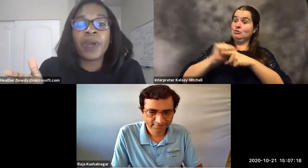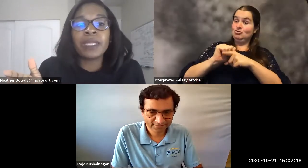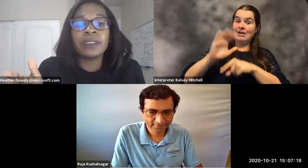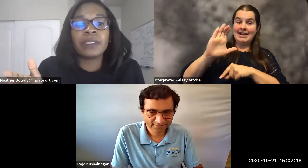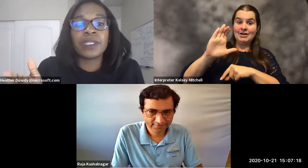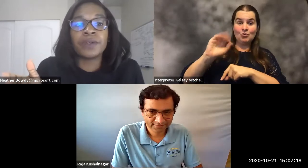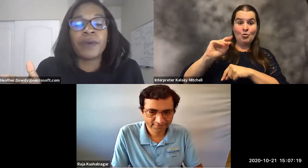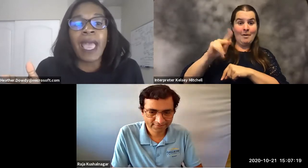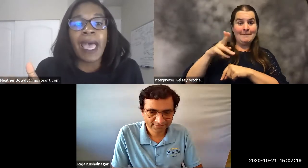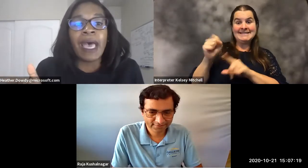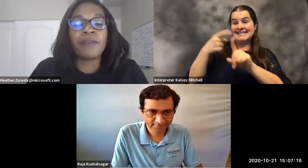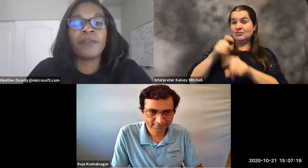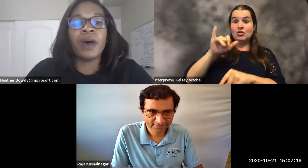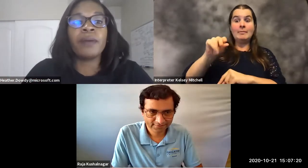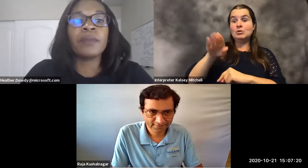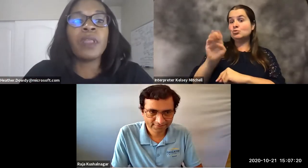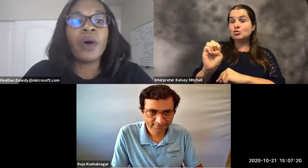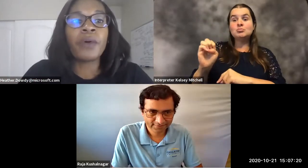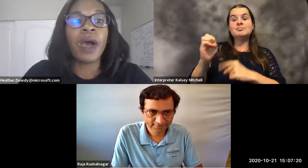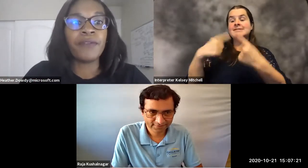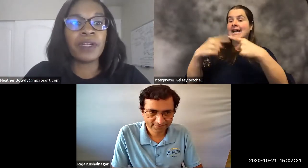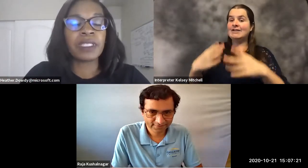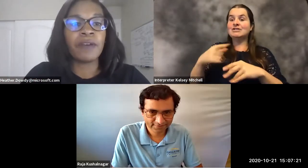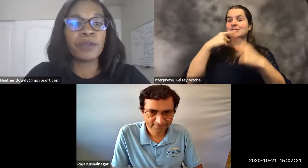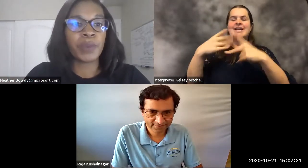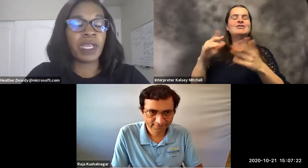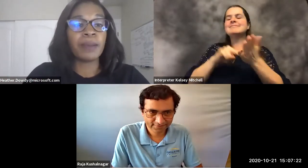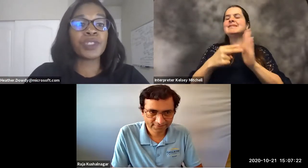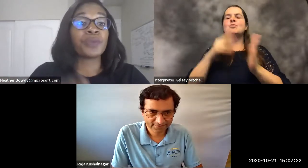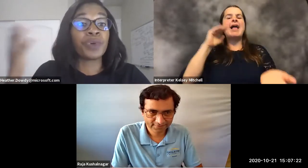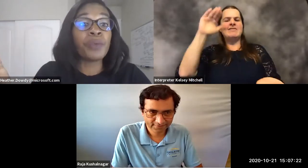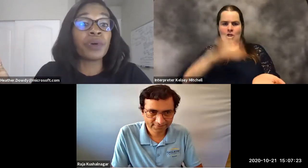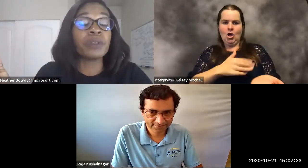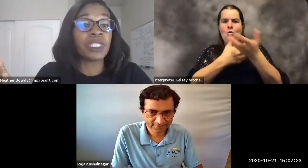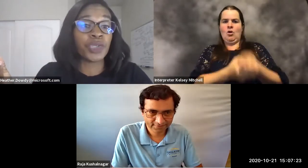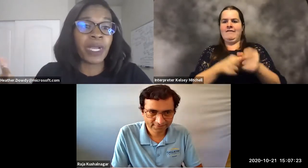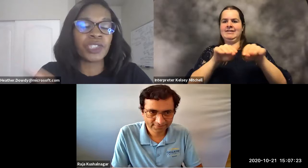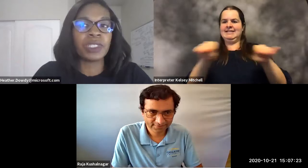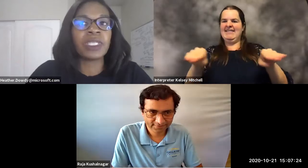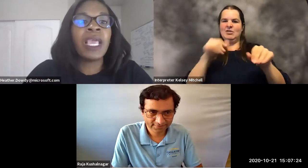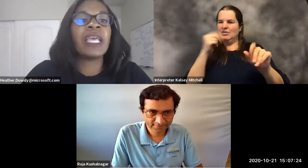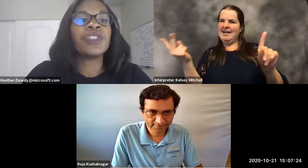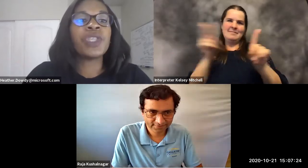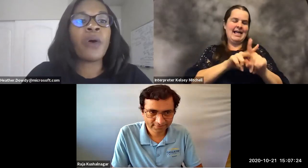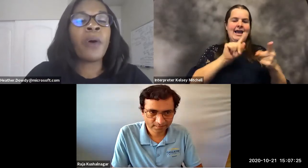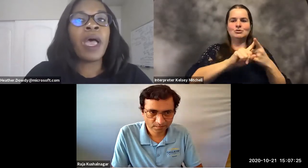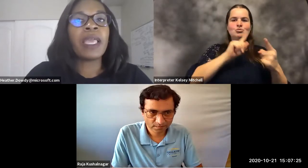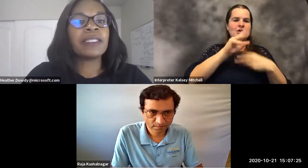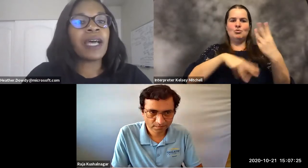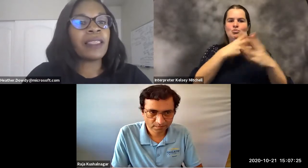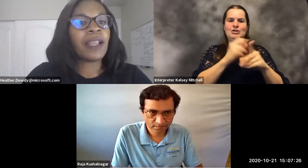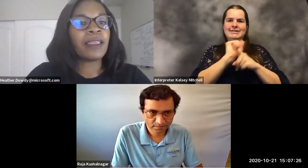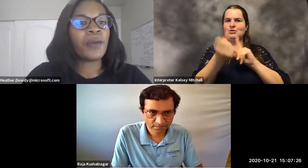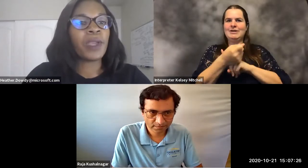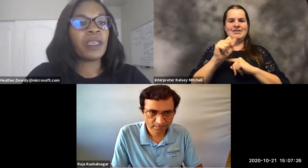you're going to have low confidence levels when it comes to real world situations. And so